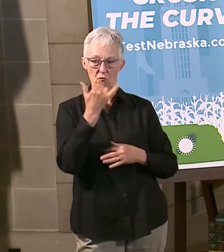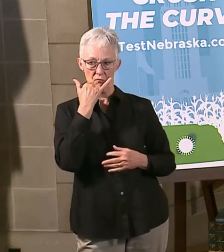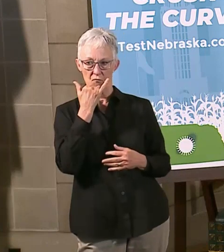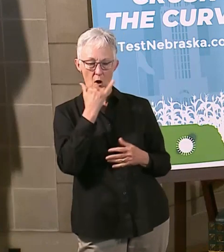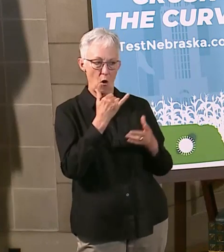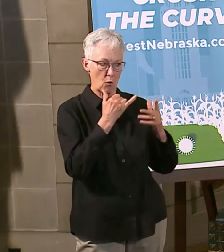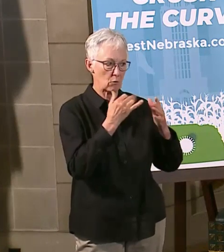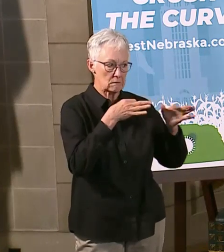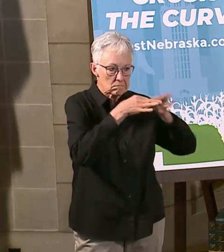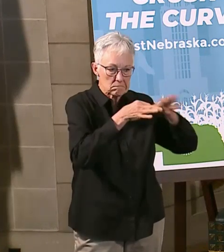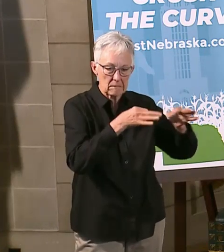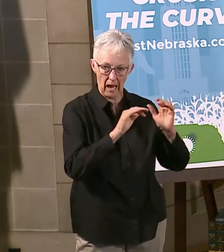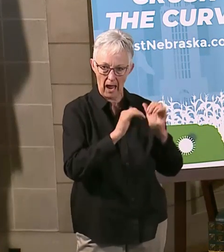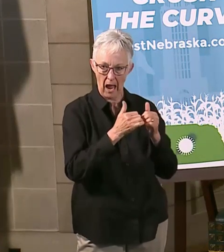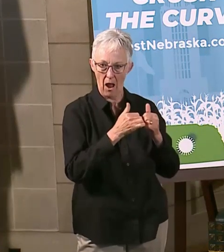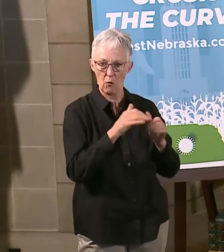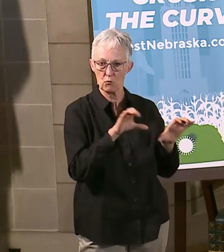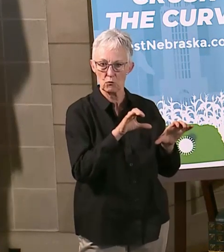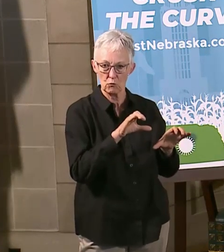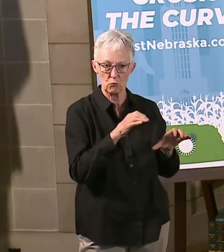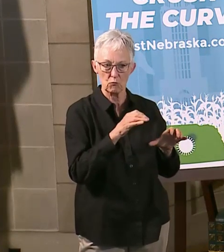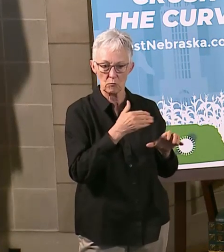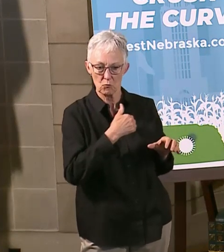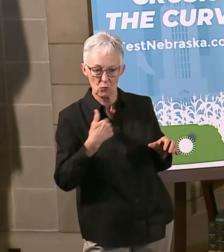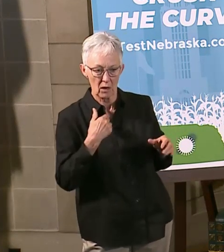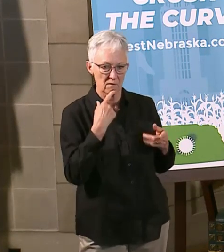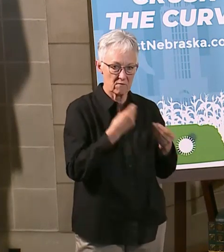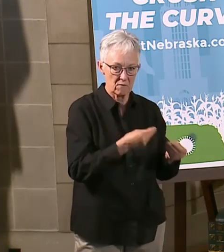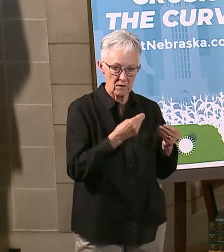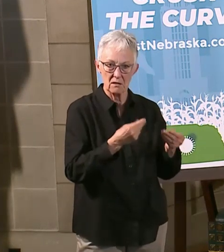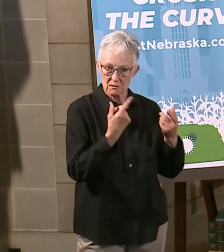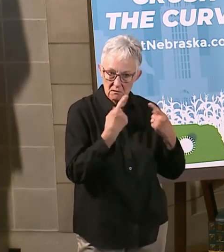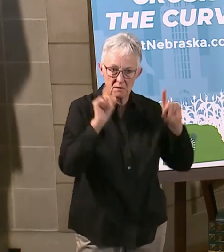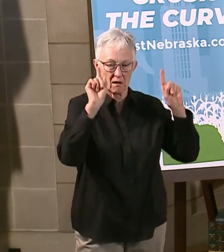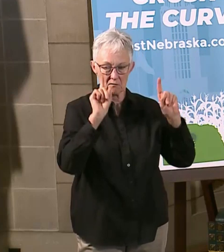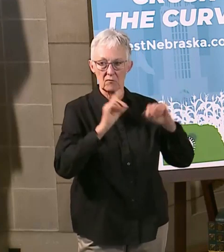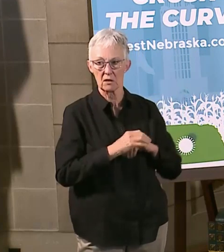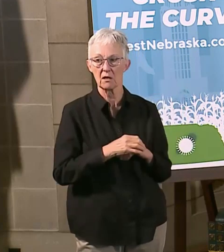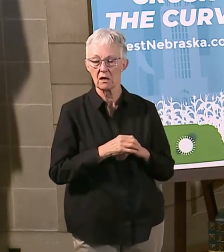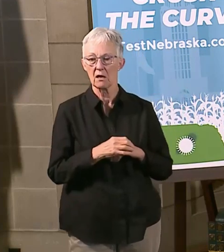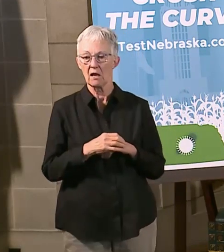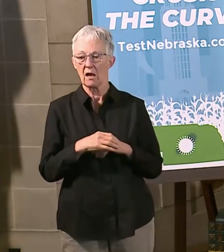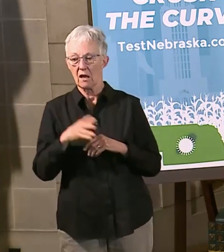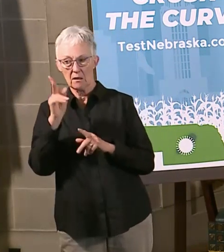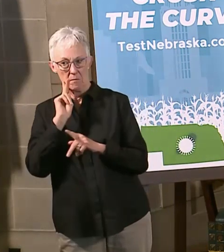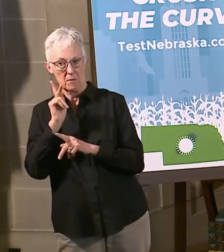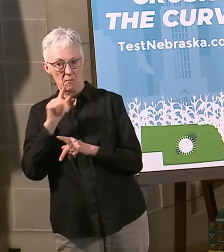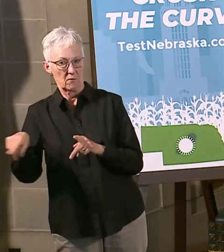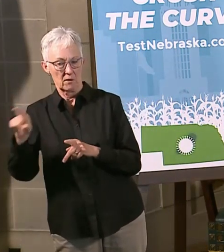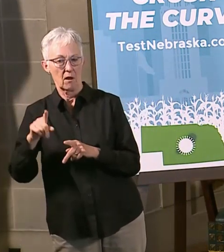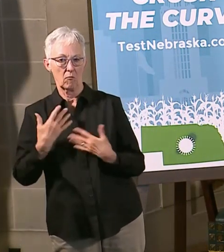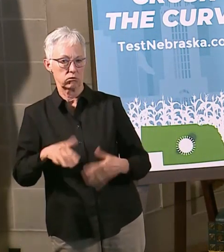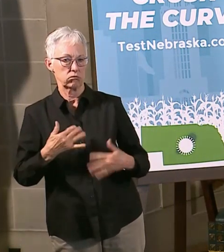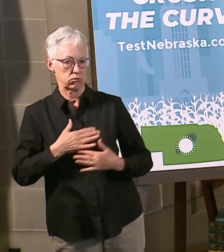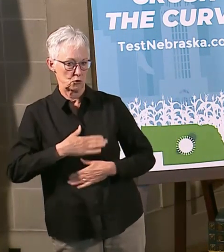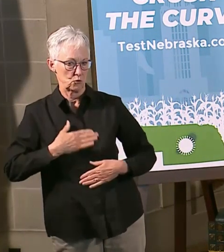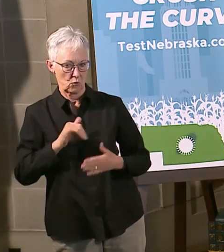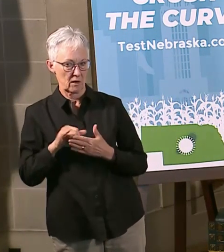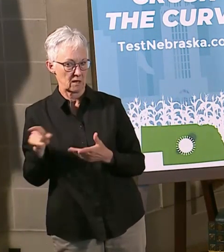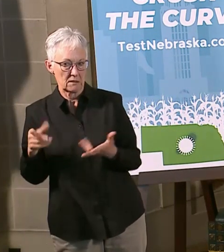over the phone, many participants have reported these visits to be very helpful, especially during this time when many families are balancing